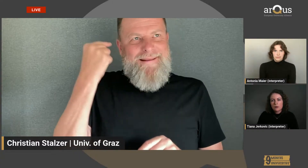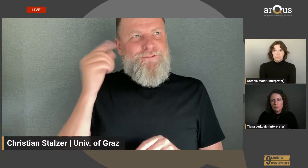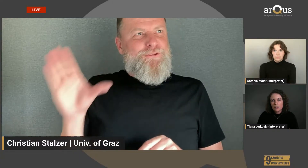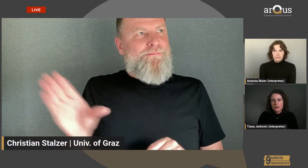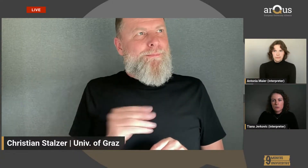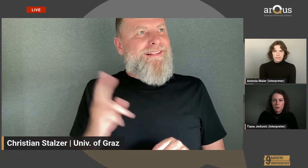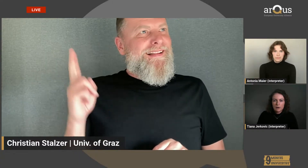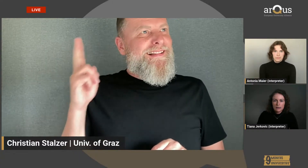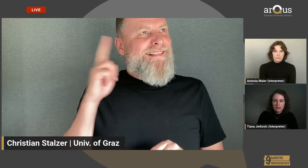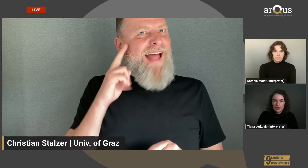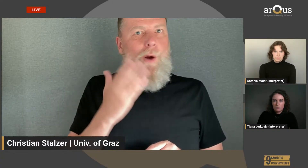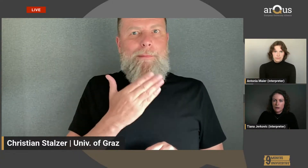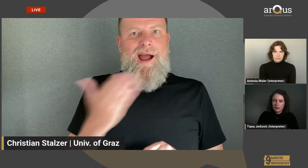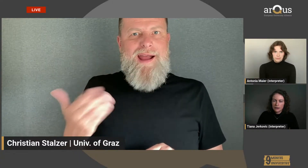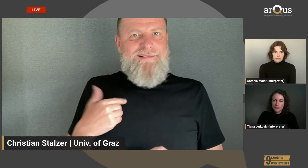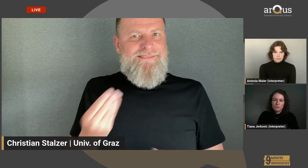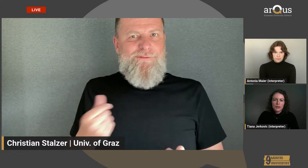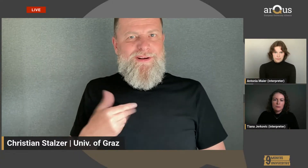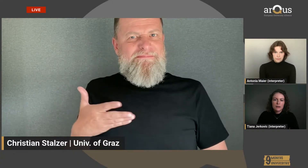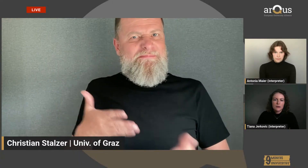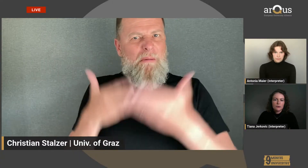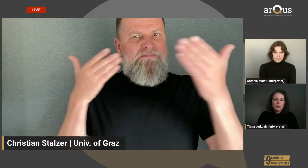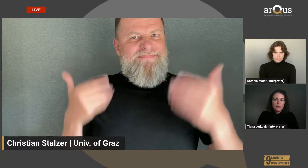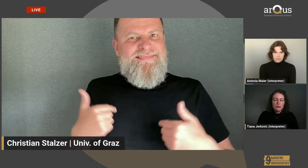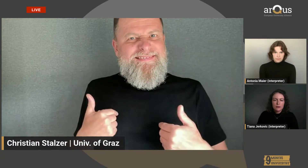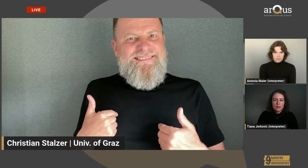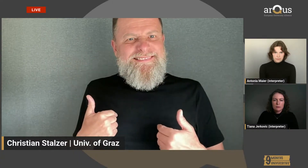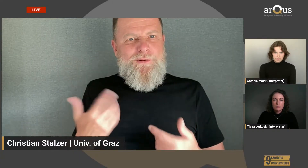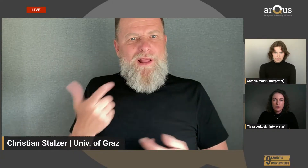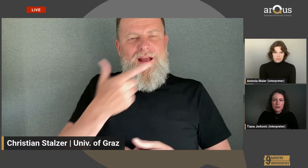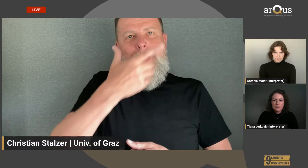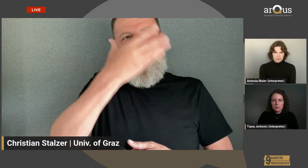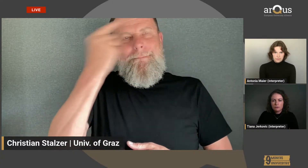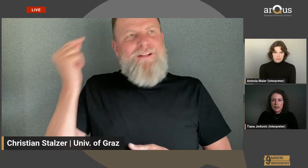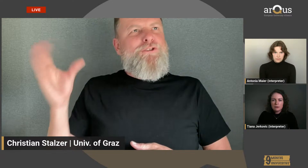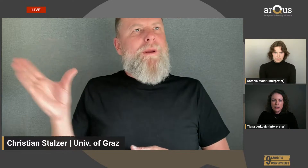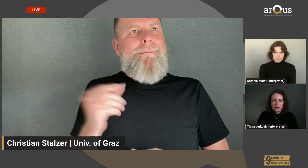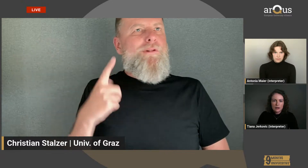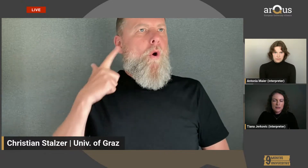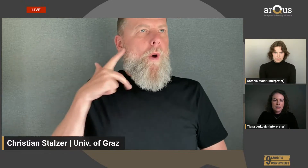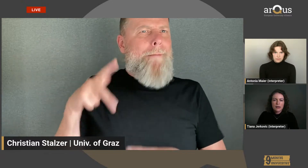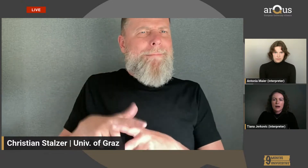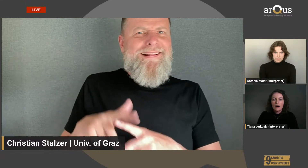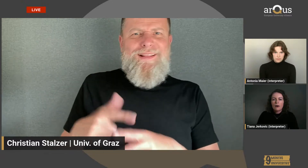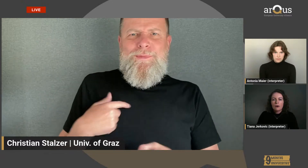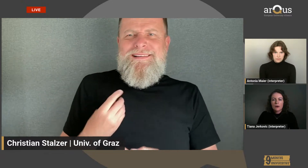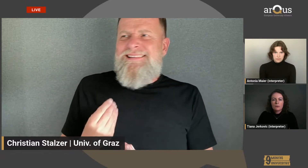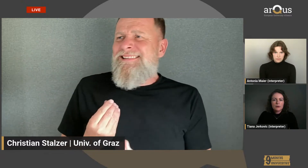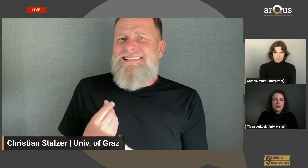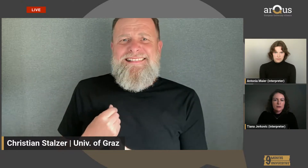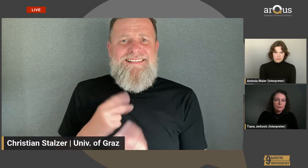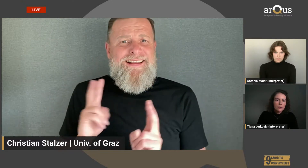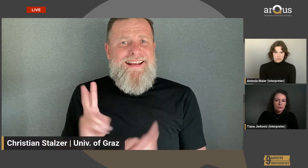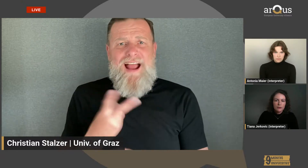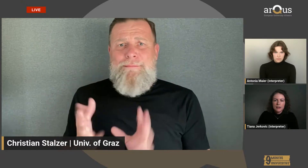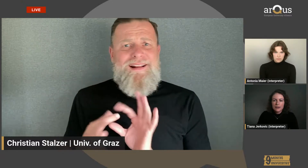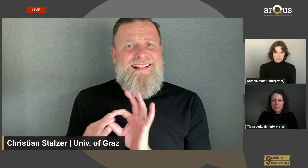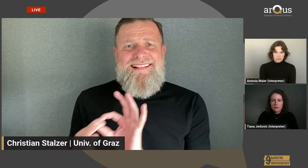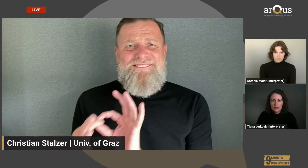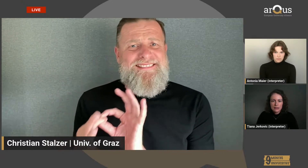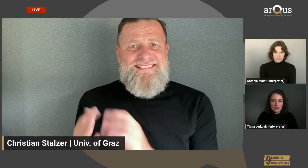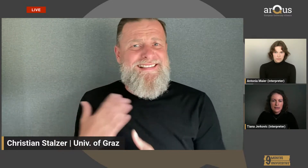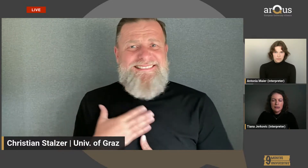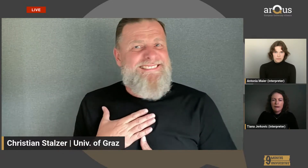doesn't always work that well. Because for me, for example, person with hearing loss or person with